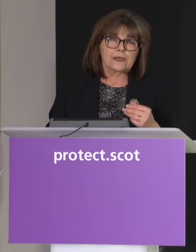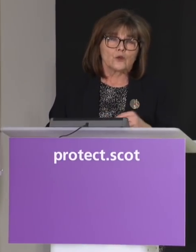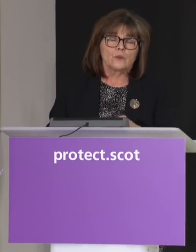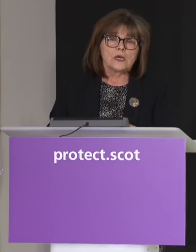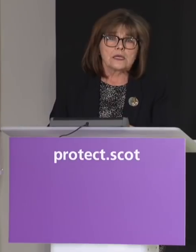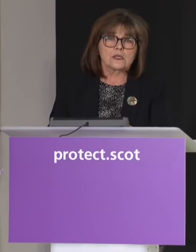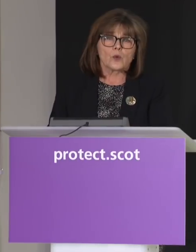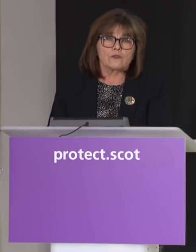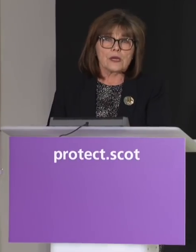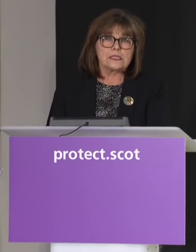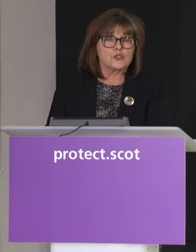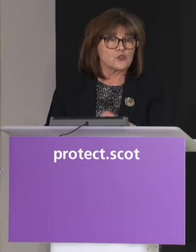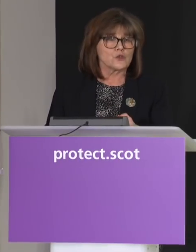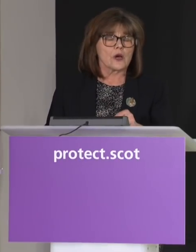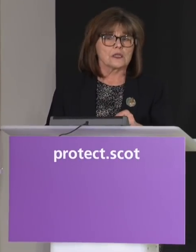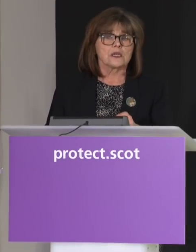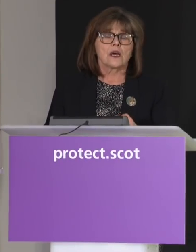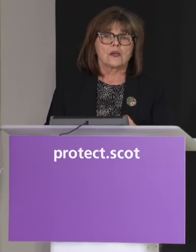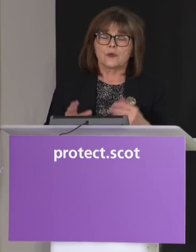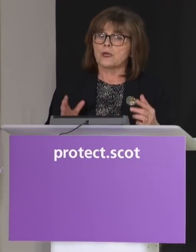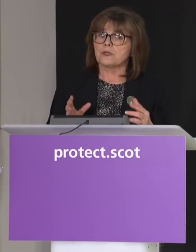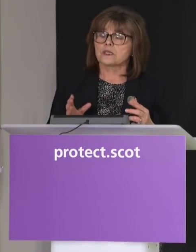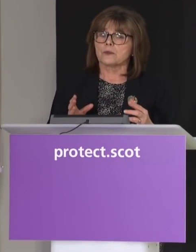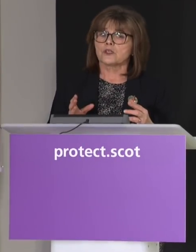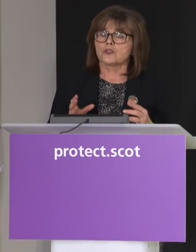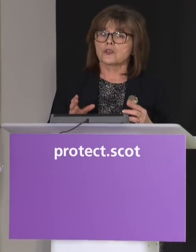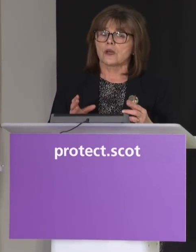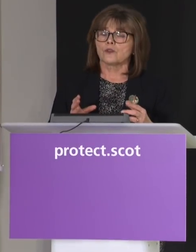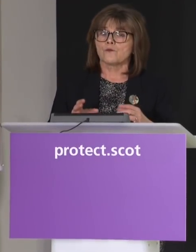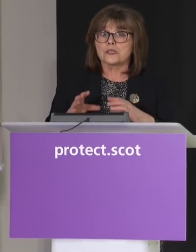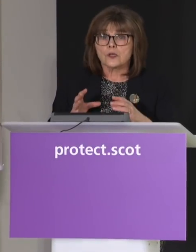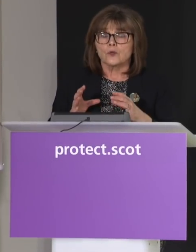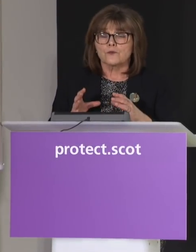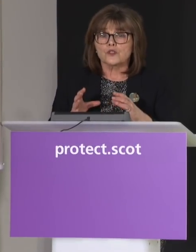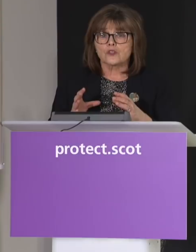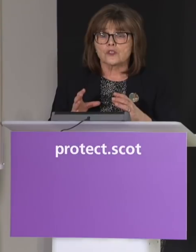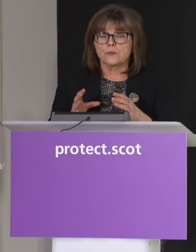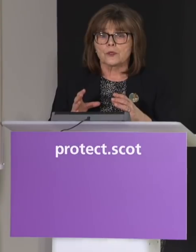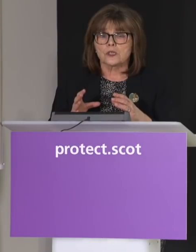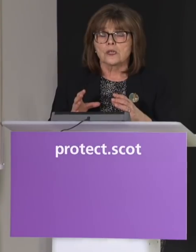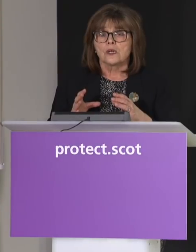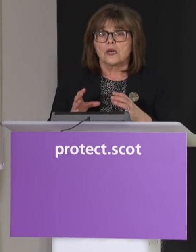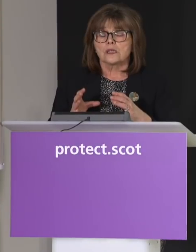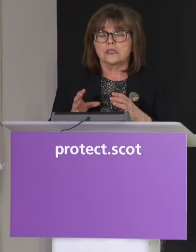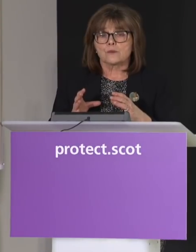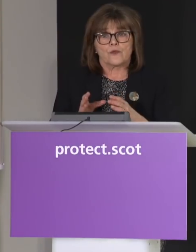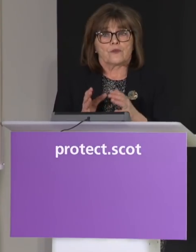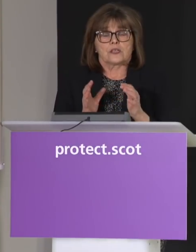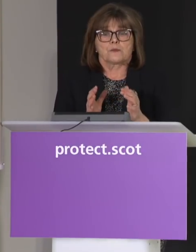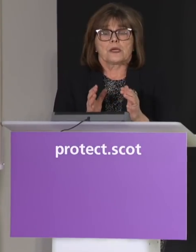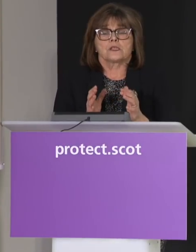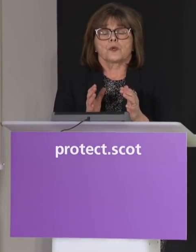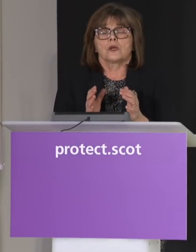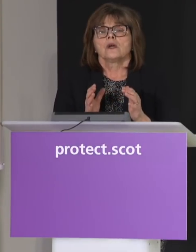where a care home isn't quite ready to do that, there may be some issues around the physical infrastructure of the building in terms of